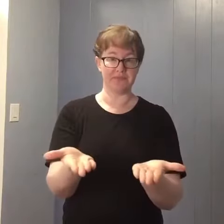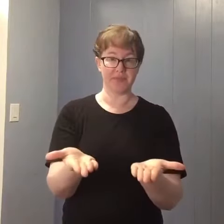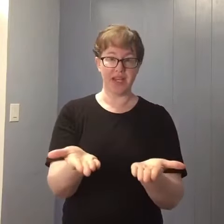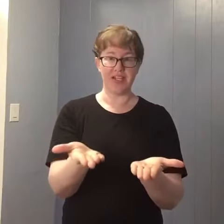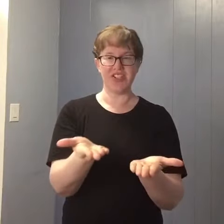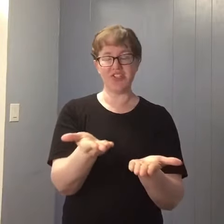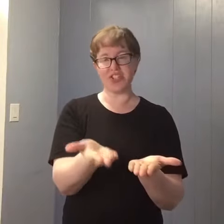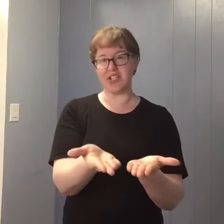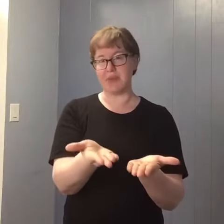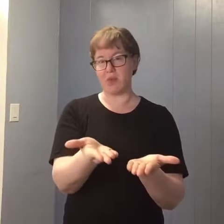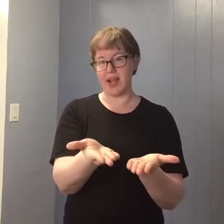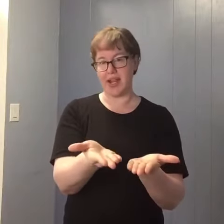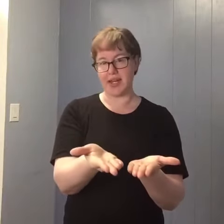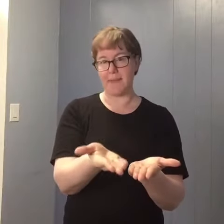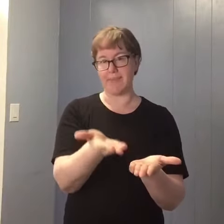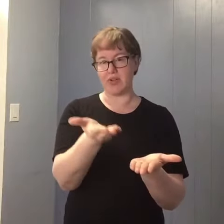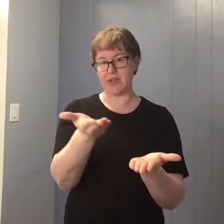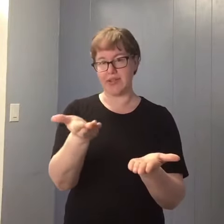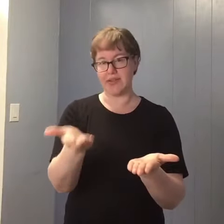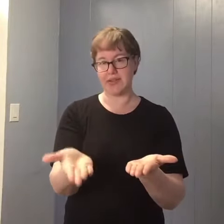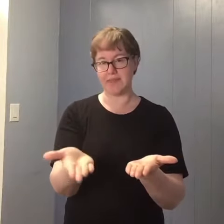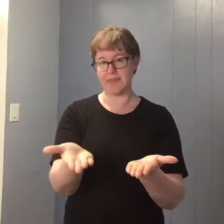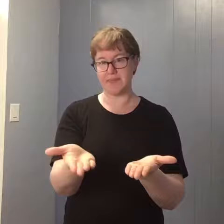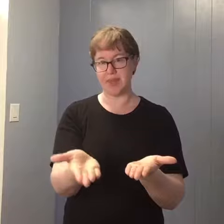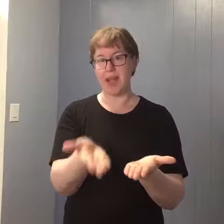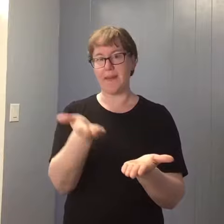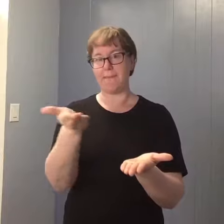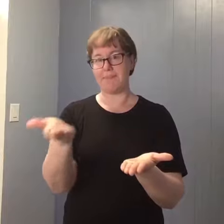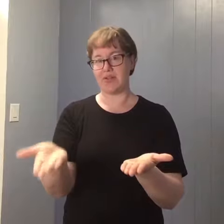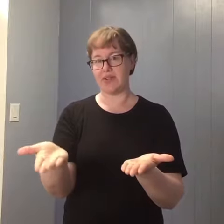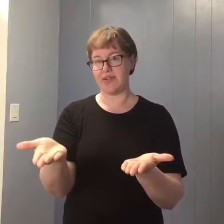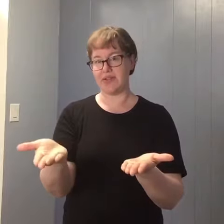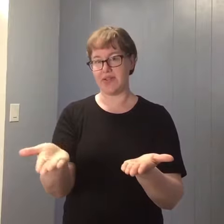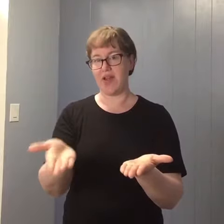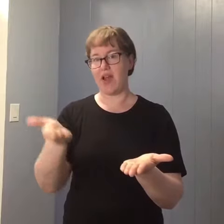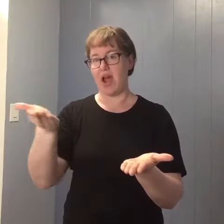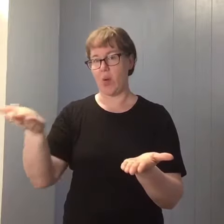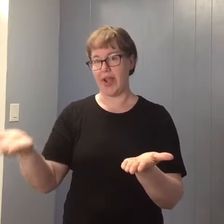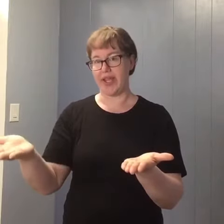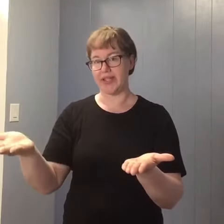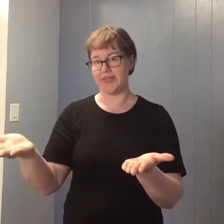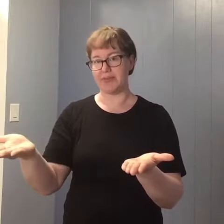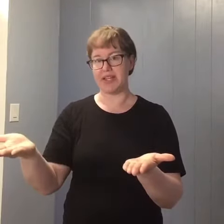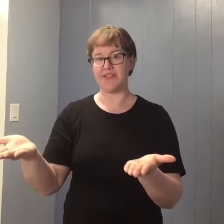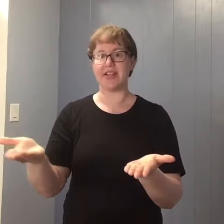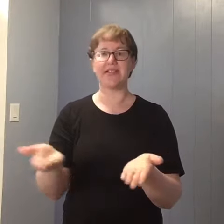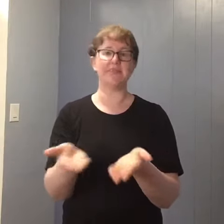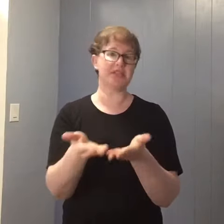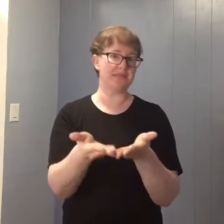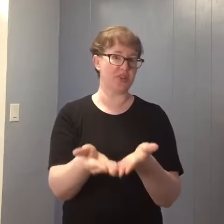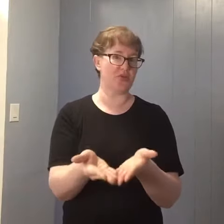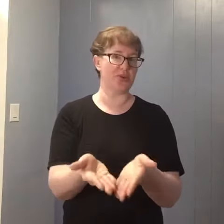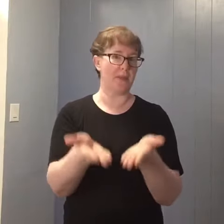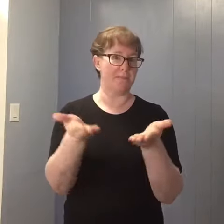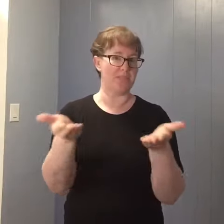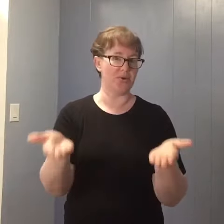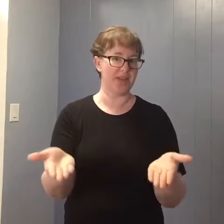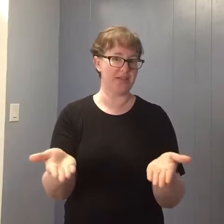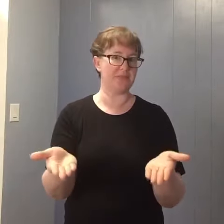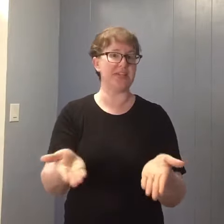and usually it's my right hand and it bounces, bounces away from my left hand. Sometimes I do it with both hands, but that